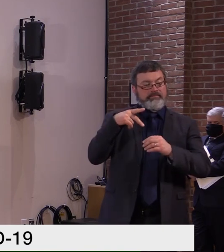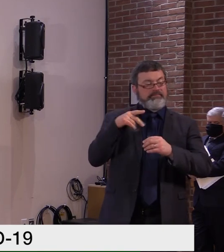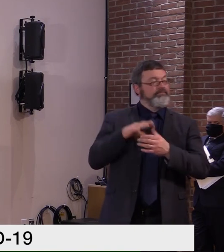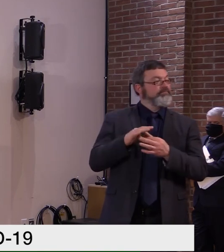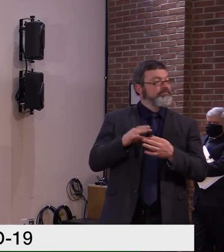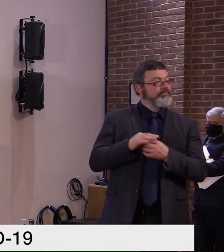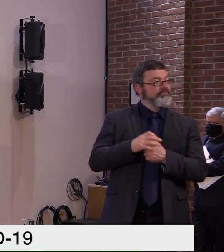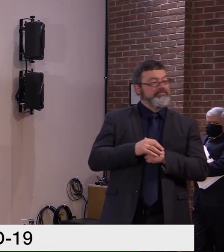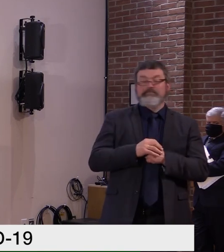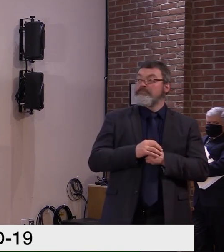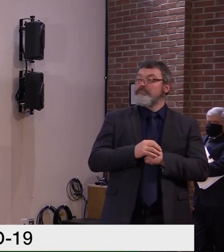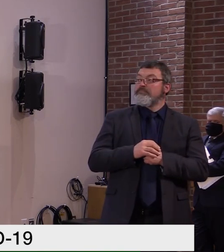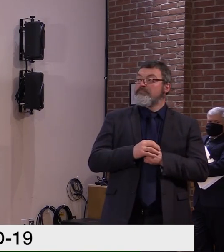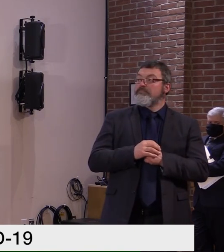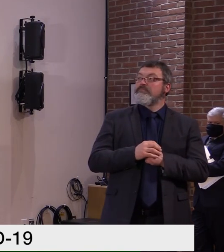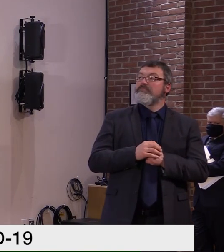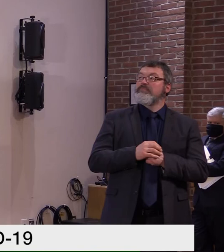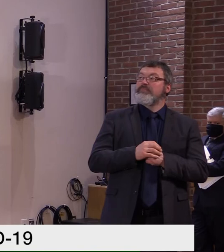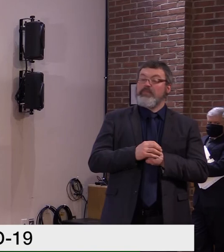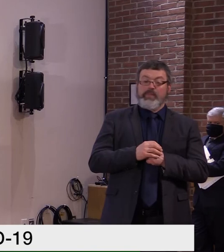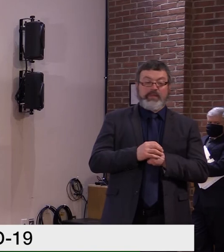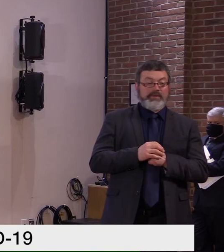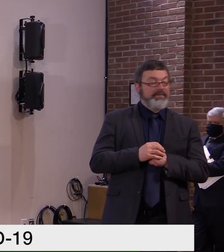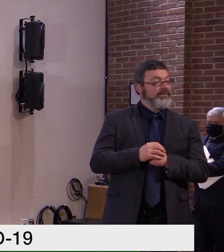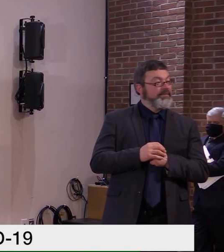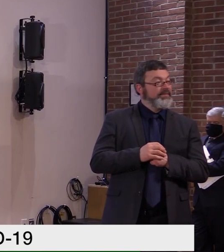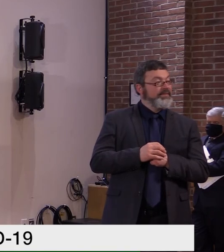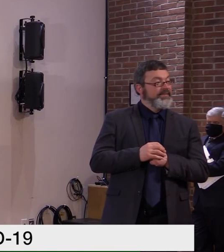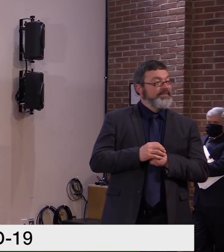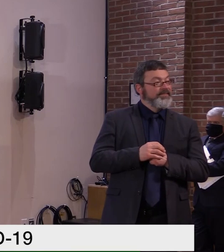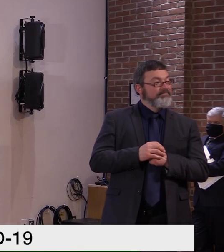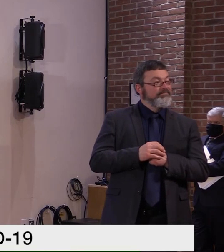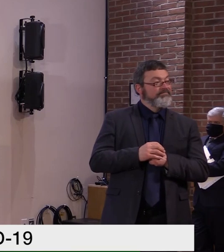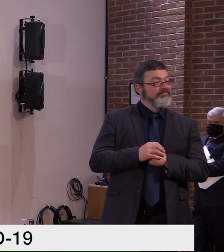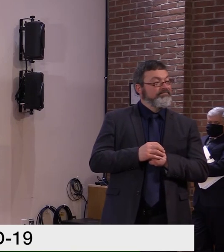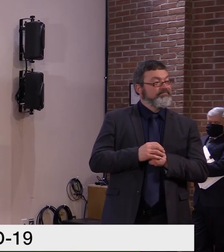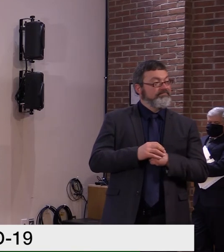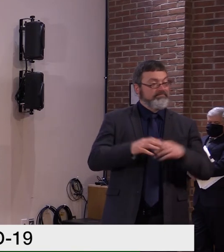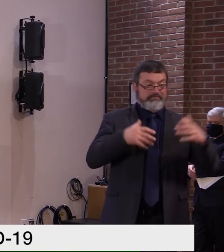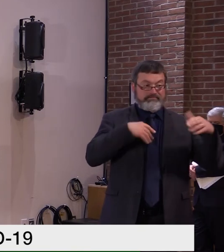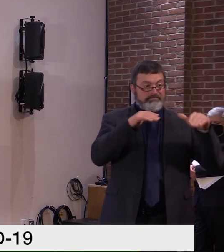I'm gonna just determine we have a technology issue with the different group. I'm unmuted,